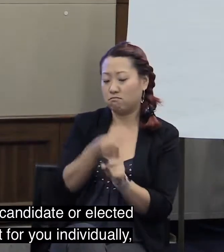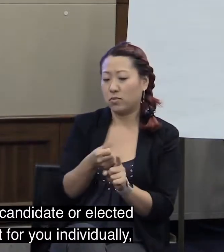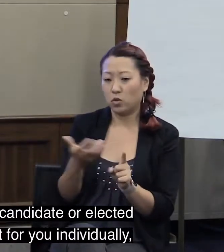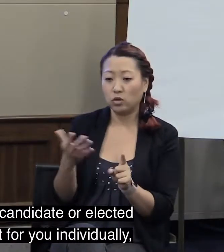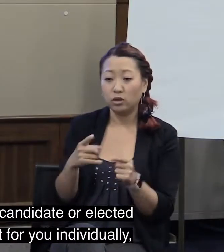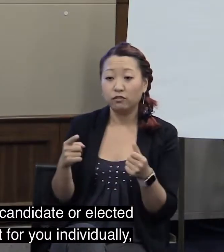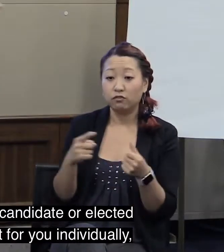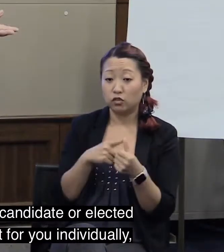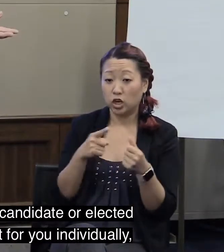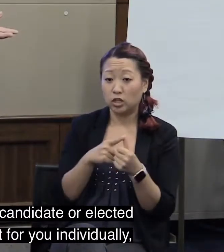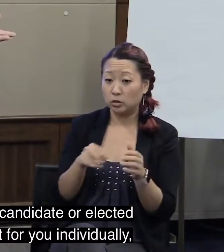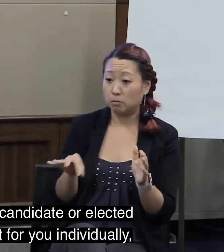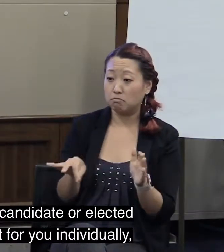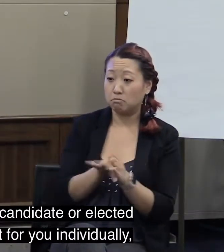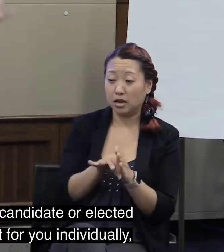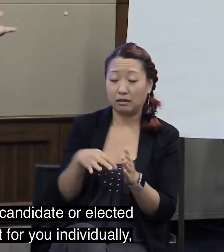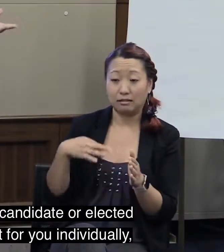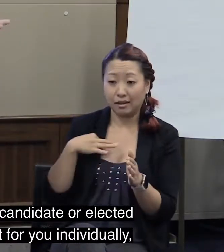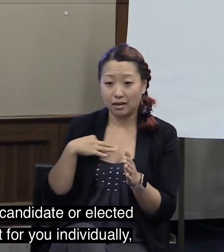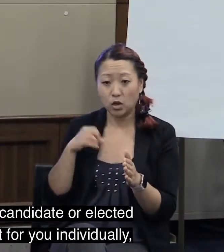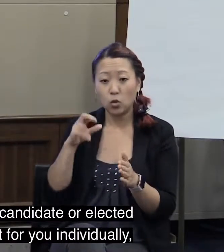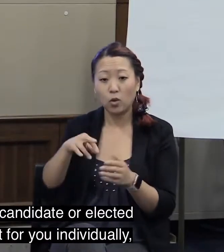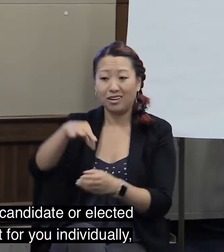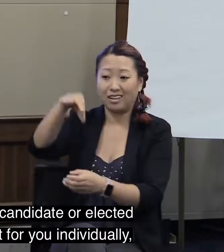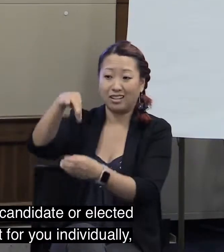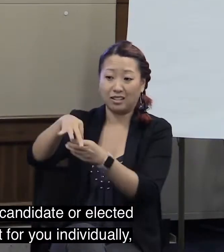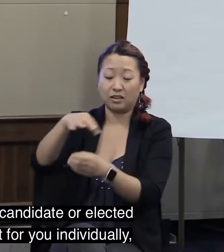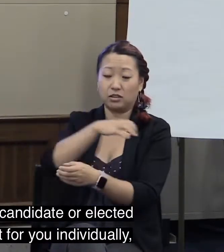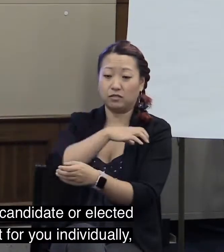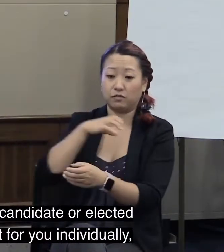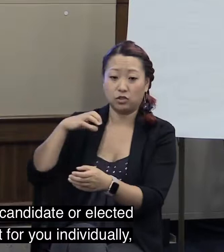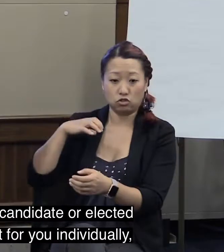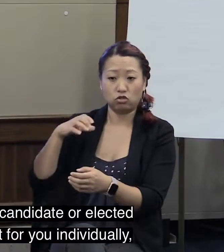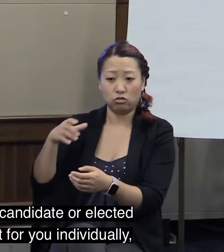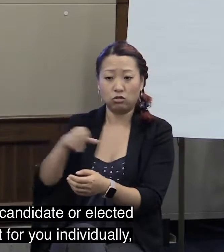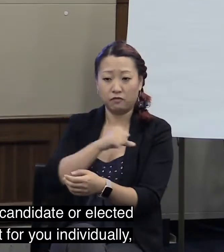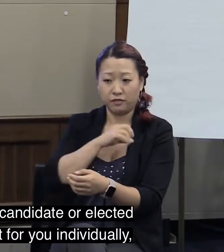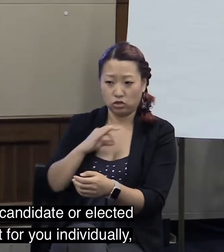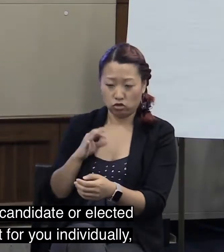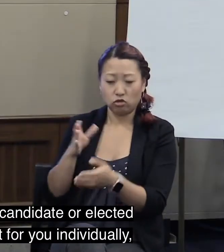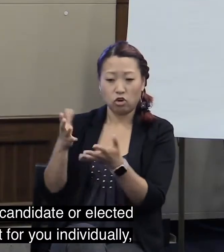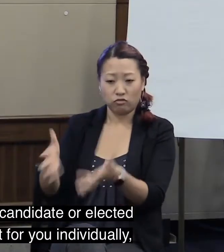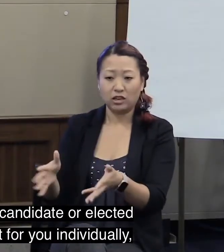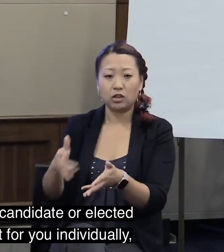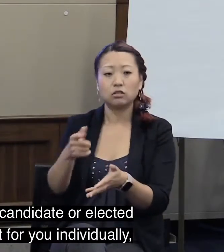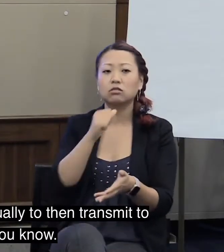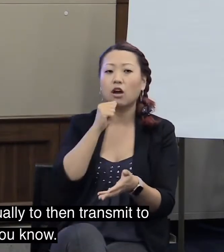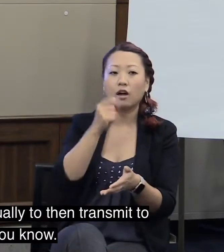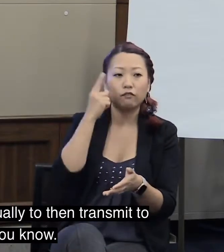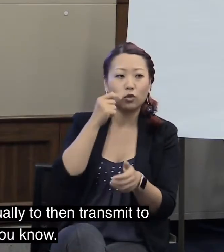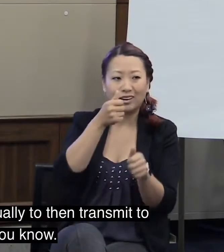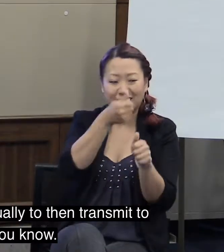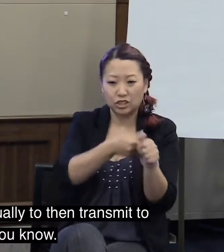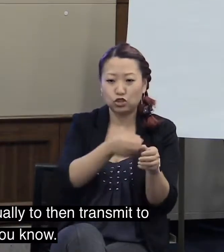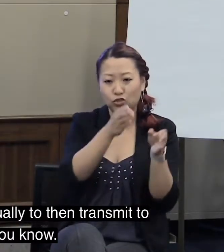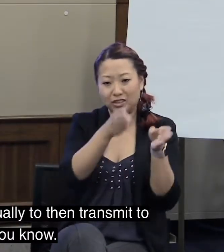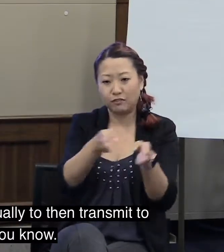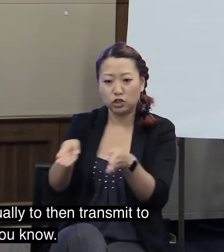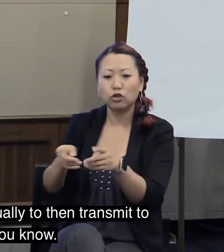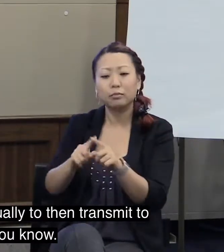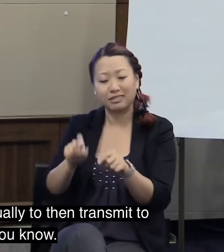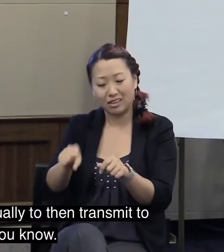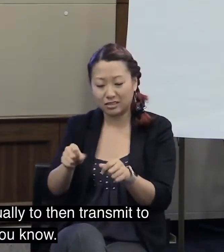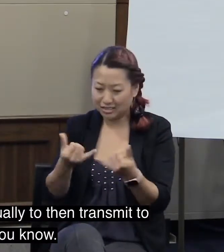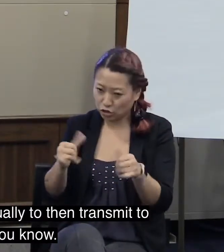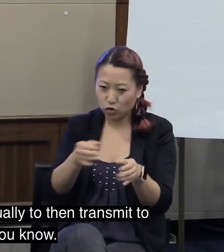pick out somebody, a candidate or an elected official that you think and this, by the way, this is not for you individually, but it is for you individually. It's for